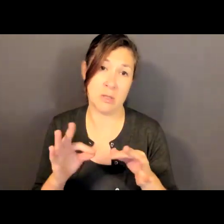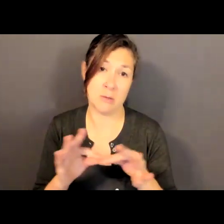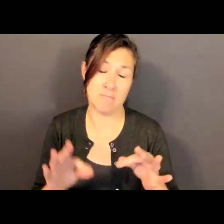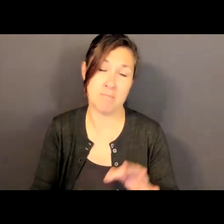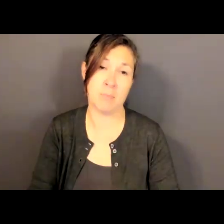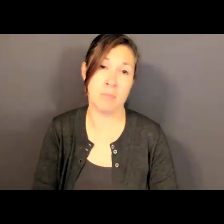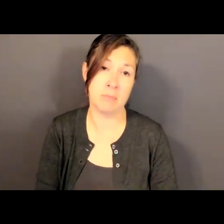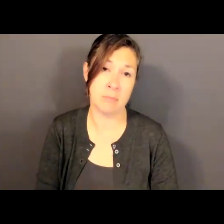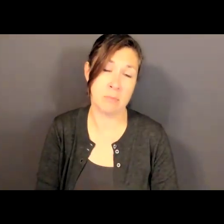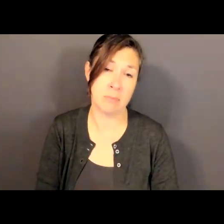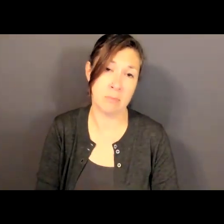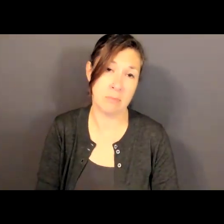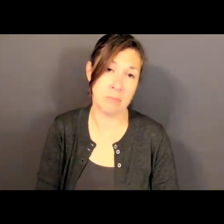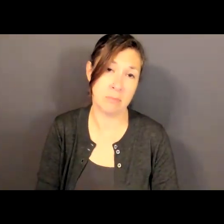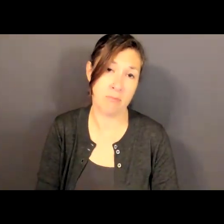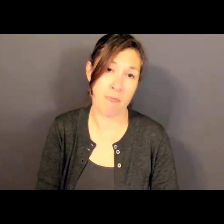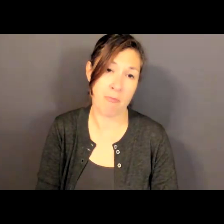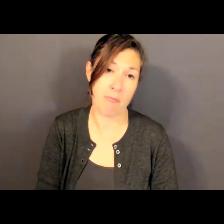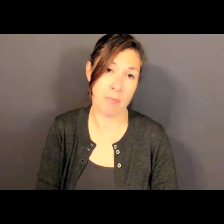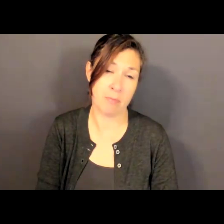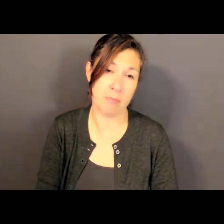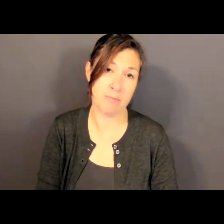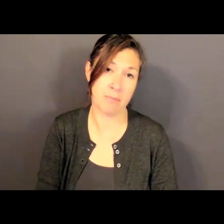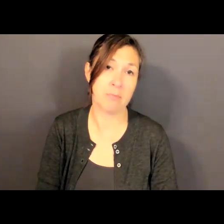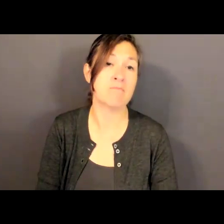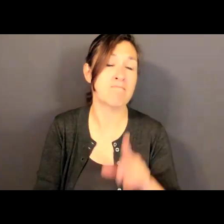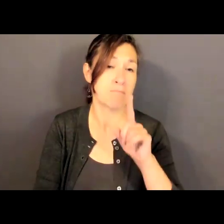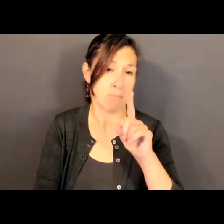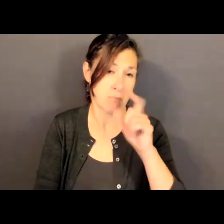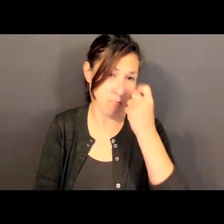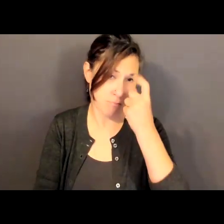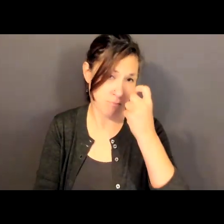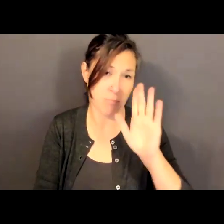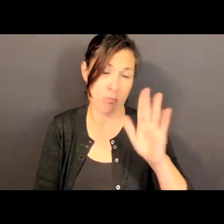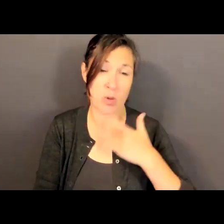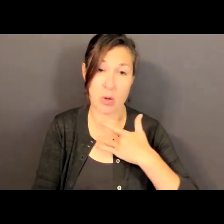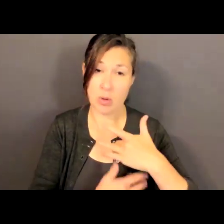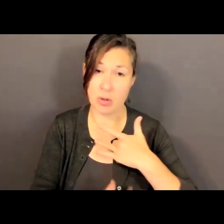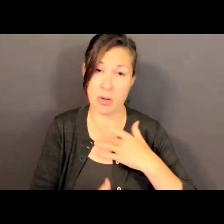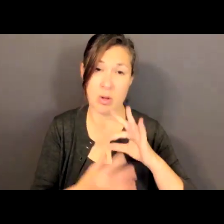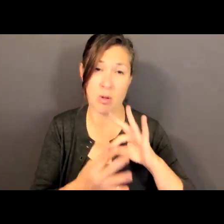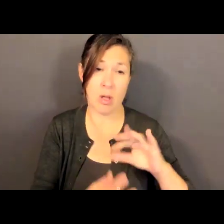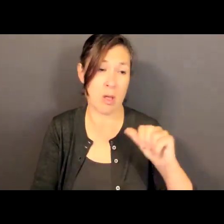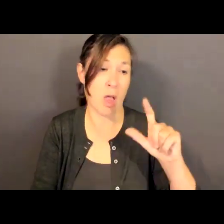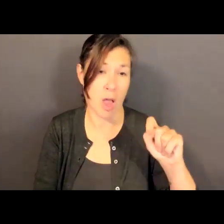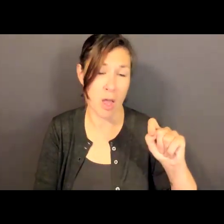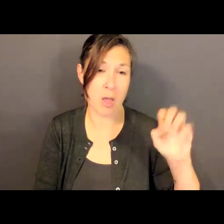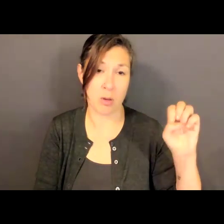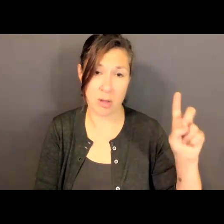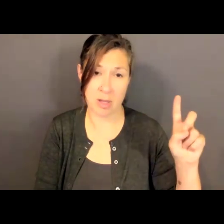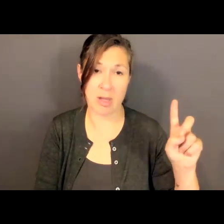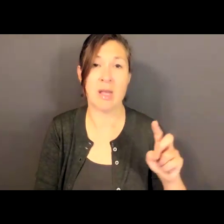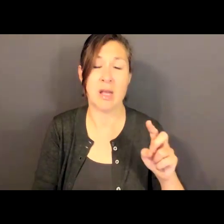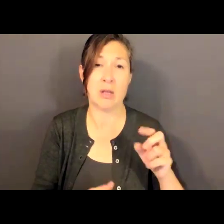Responding to, I hear you and I understand all the concerns regarding the alternative education dilemma that you are